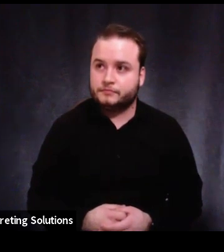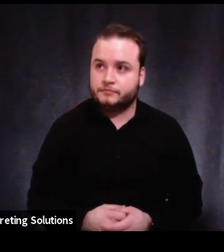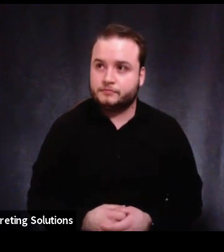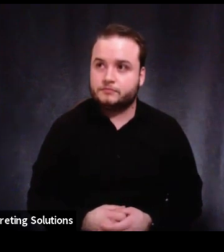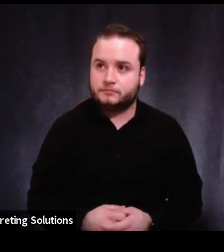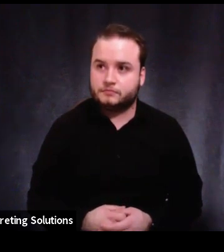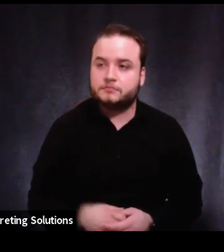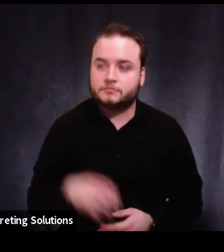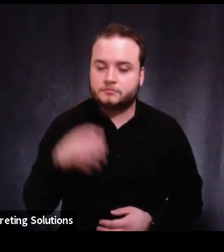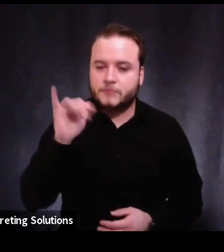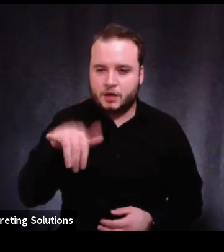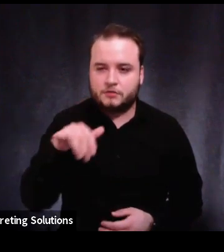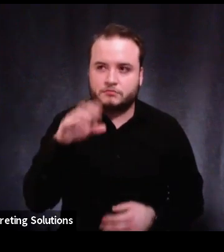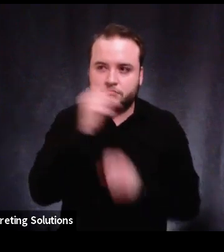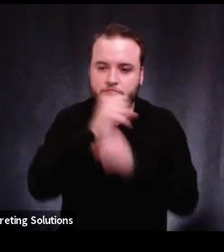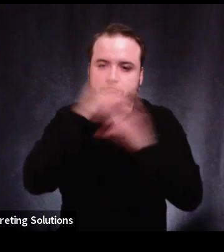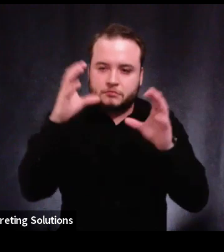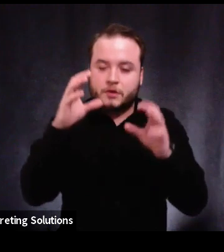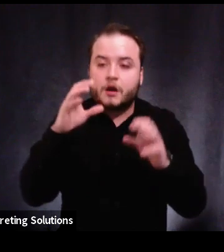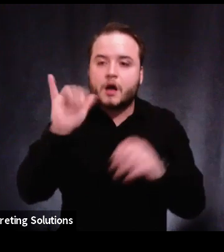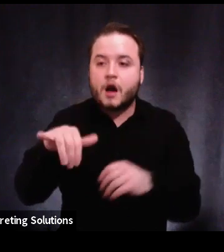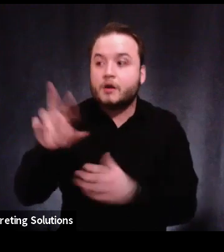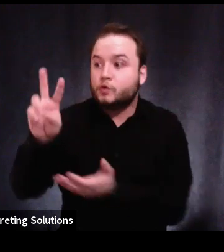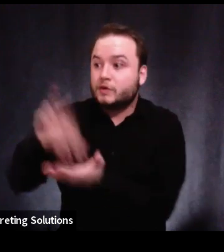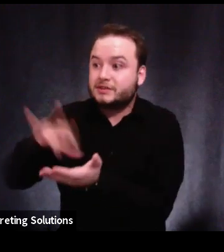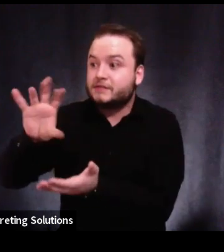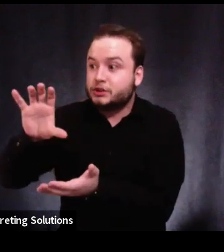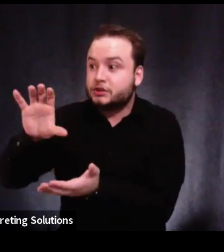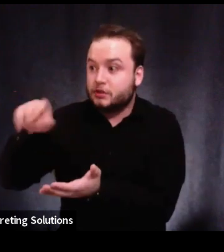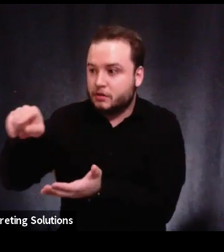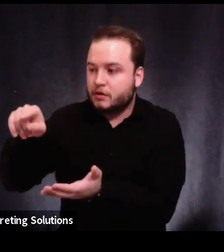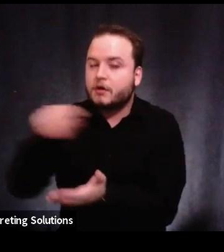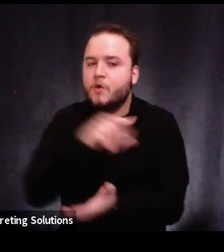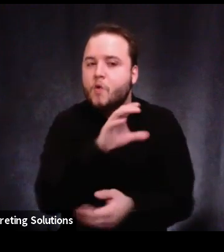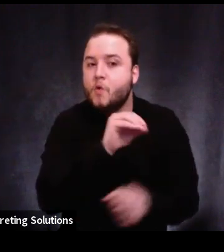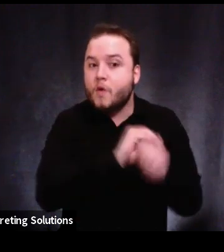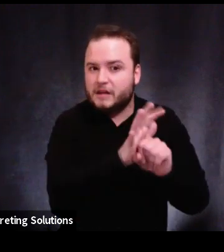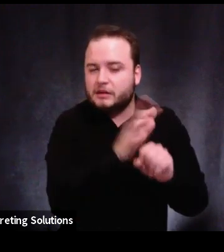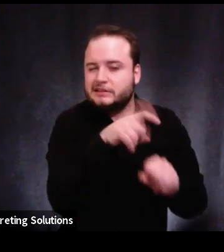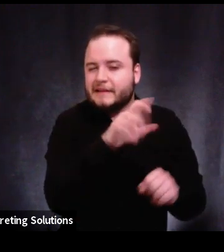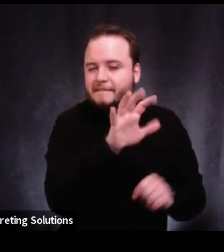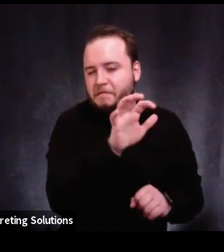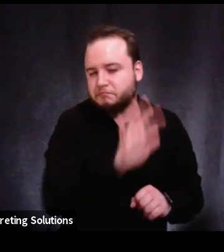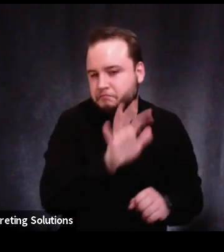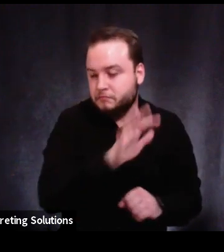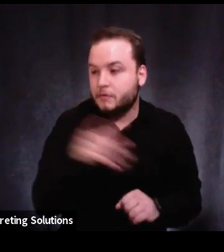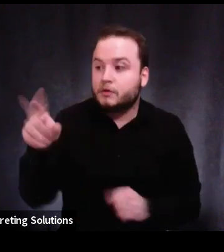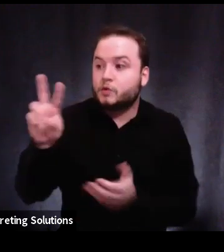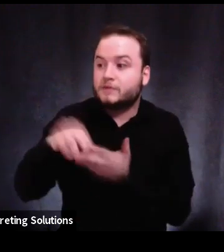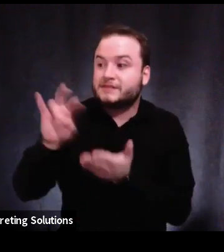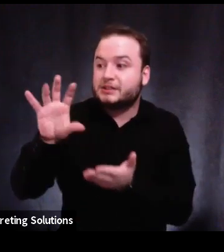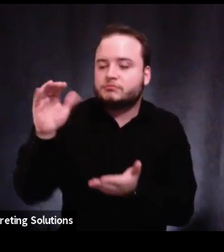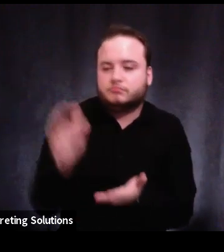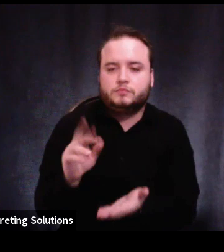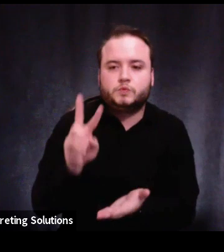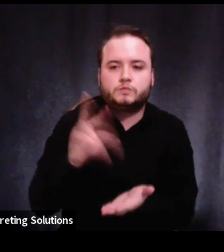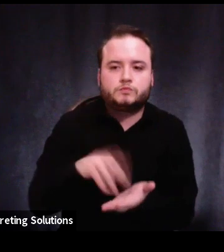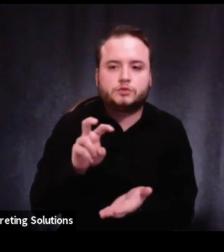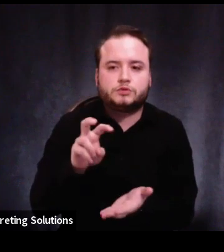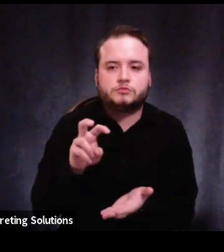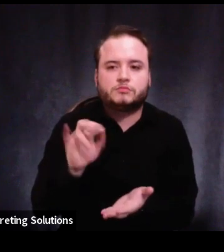remember that the estimates of mortality in the first place have a really large amount of uncertainty around